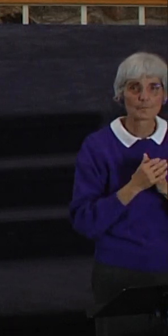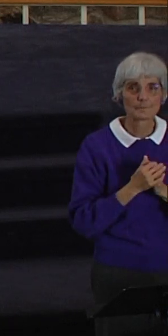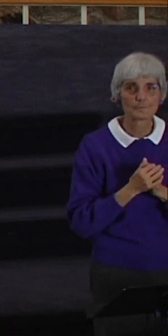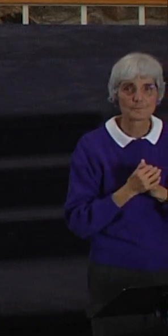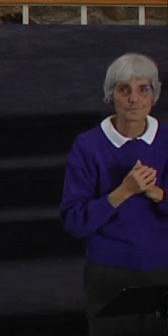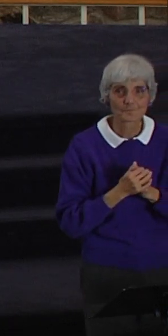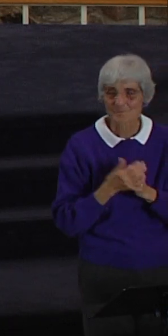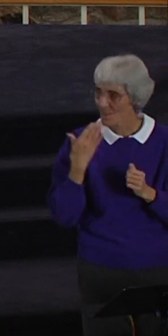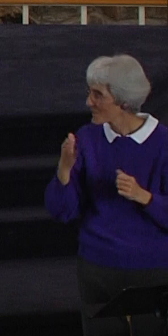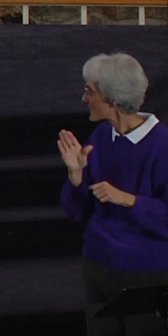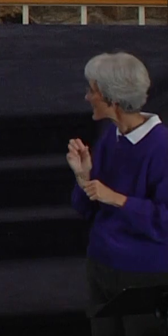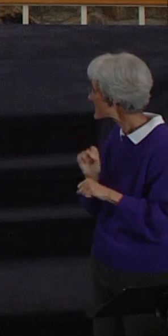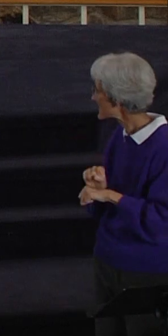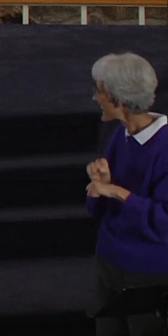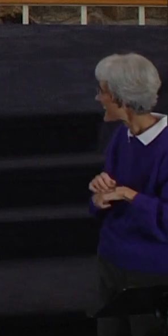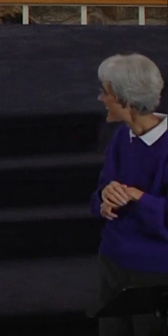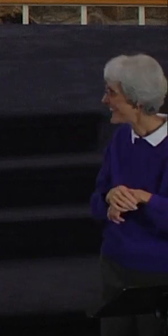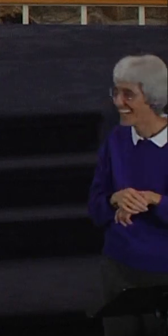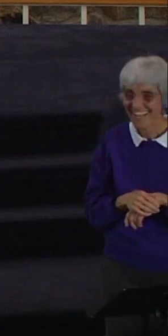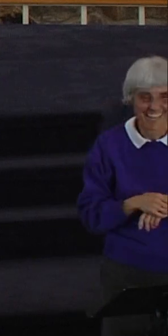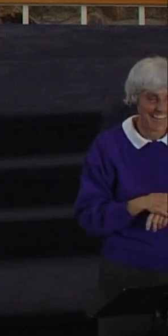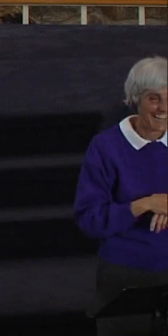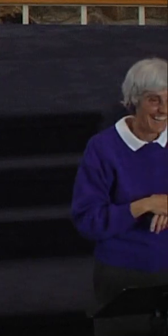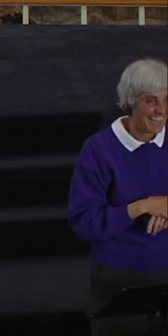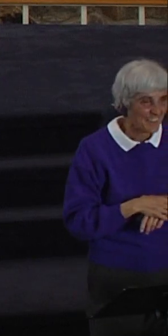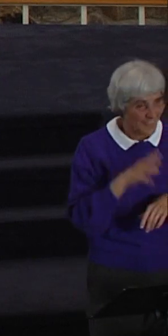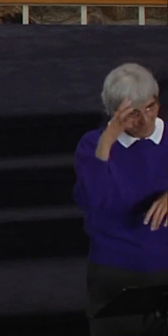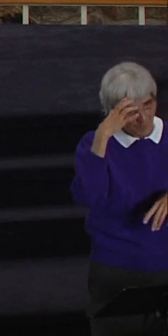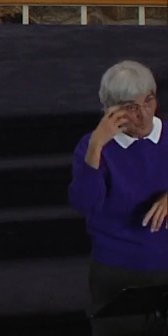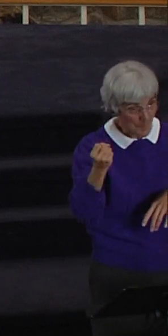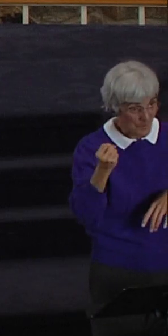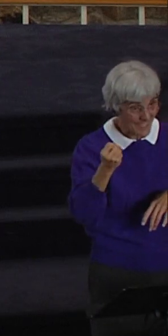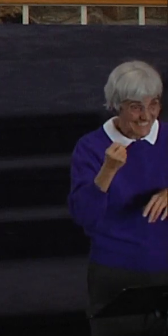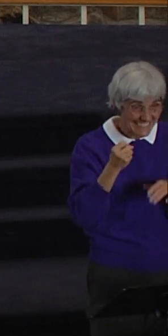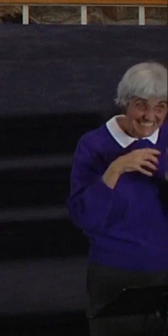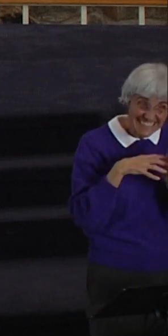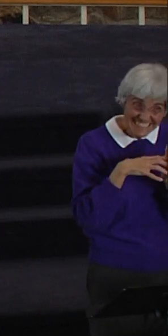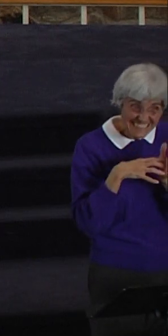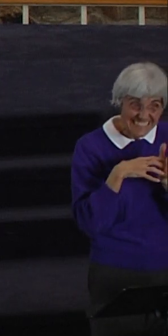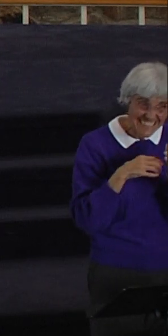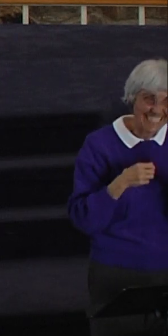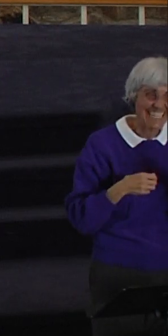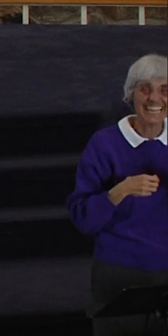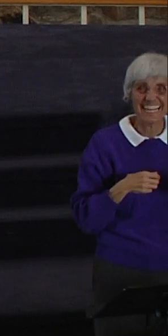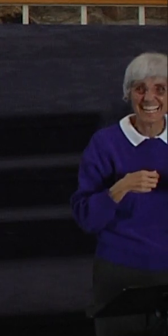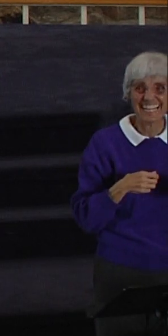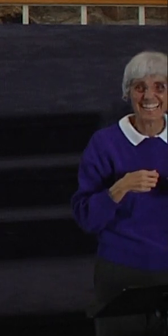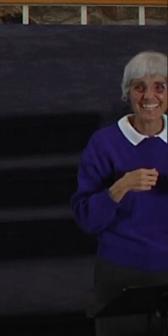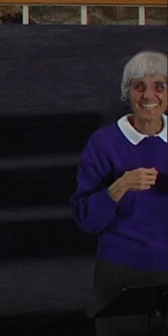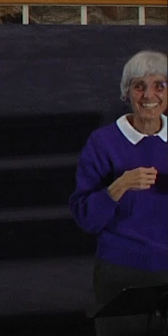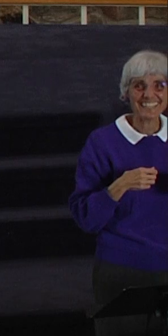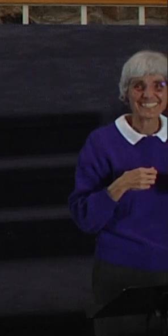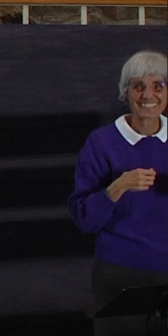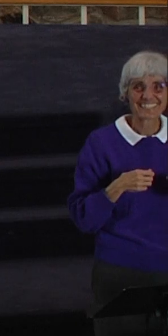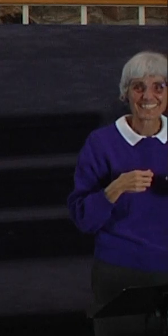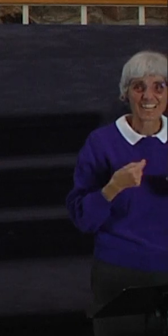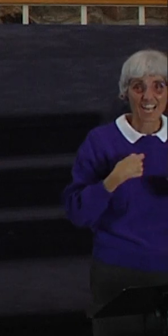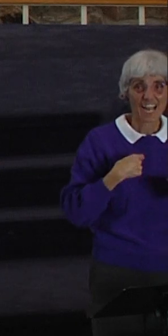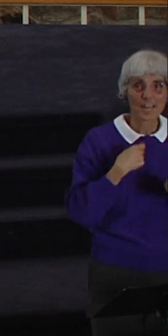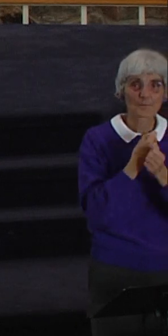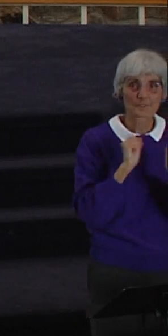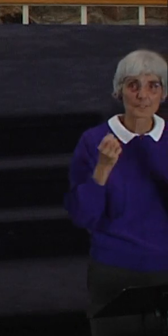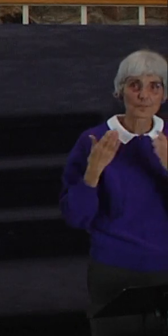alone gives us. Good job. Do you believe Jesus offers you life and salvation as a free gift through faith?